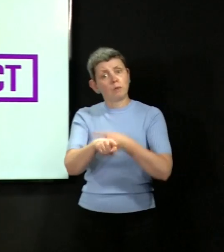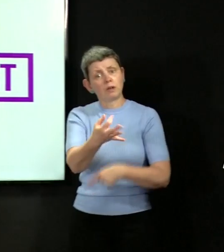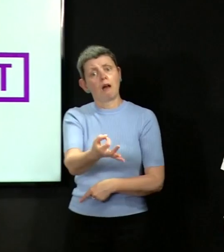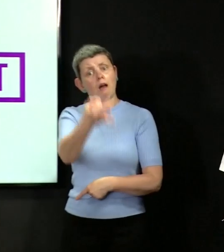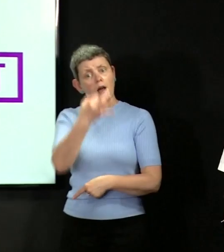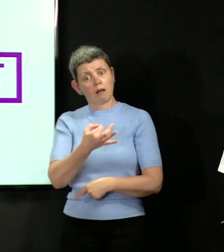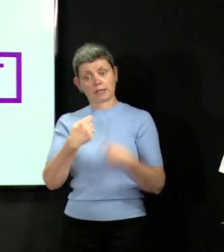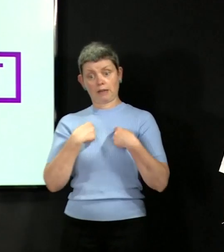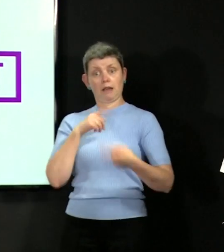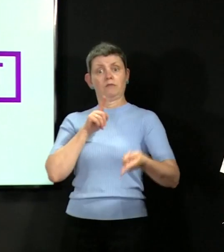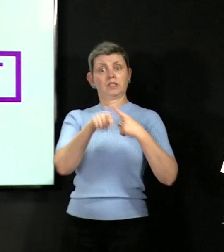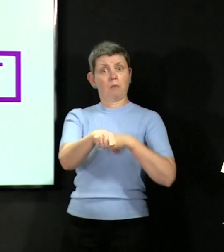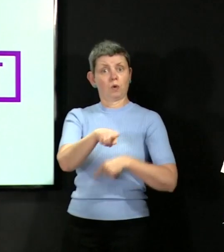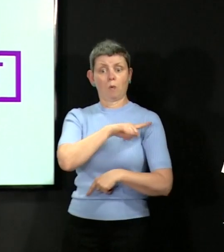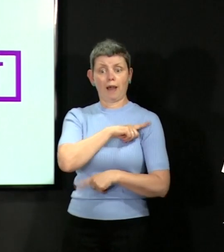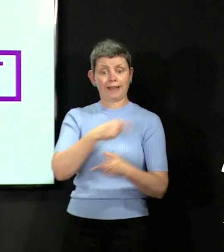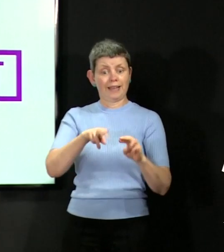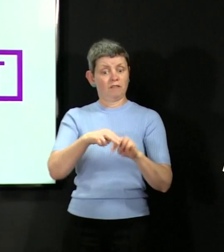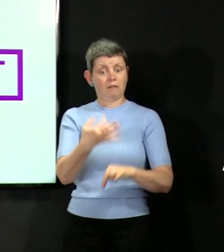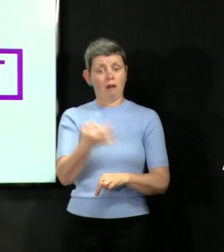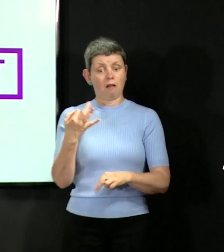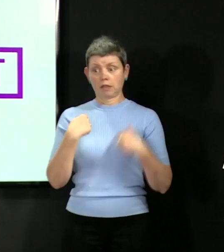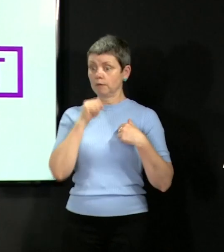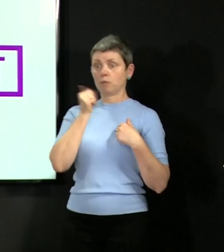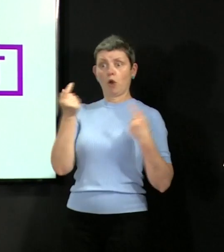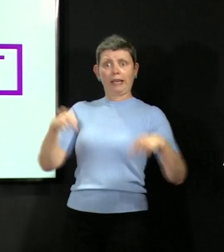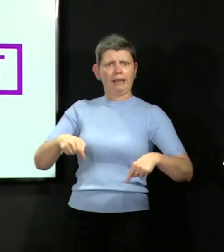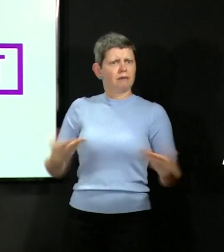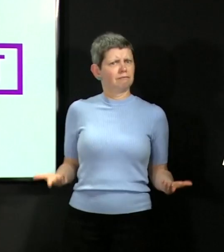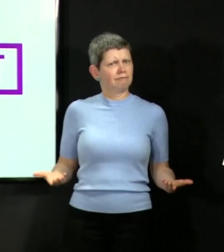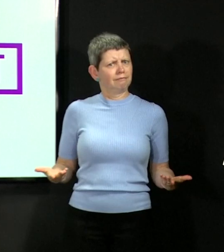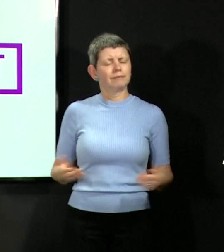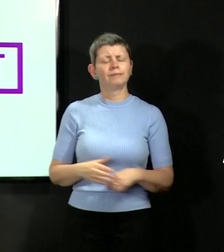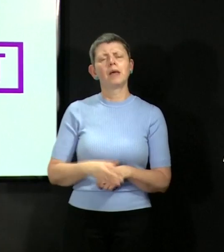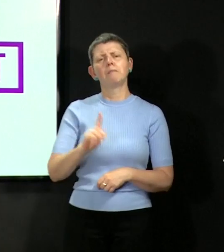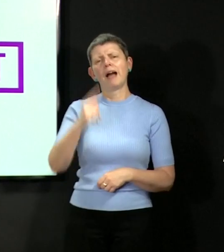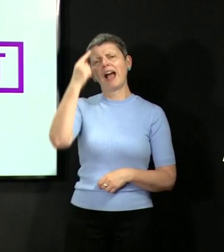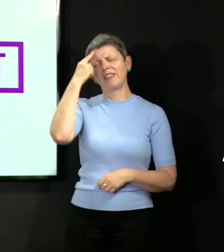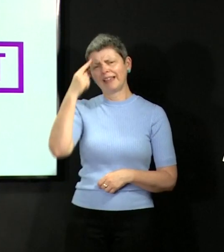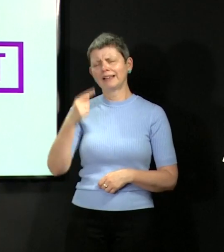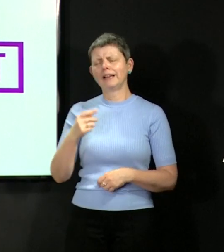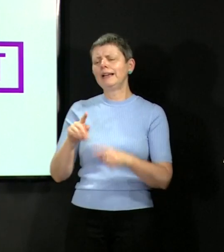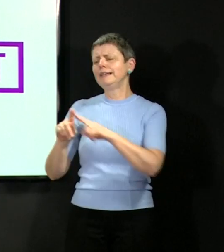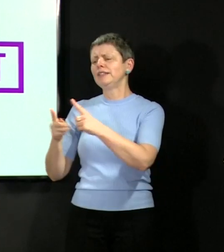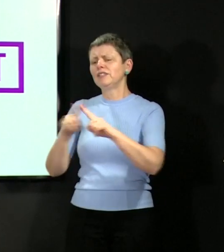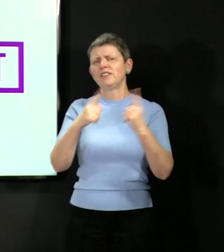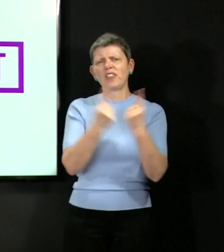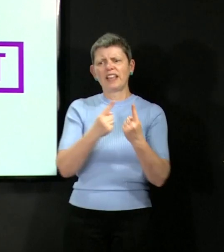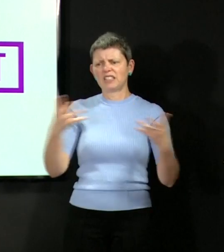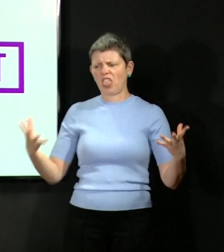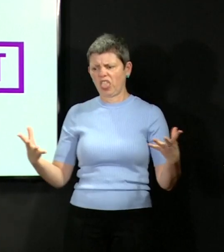rather than when I'm not. I think a number of things have been conflated. The first is